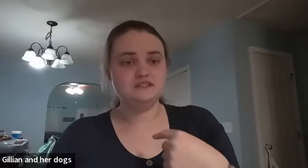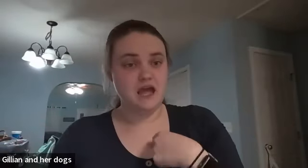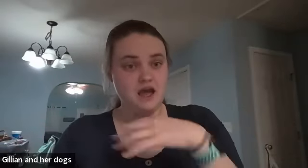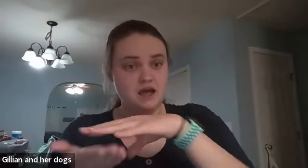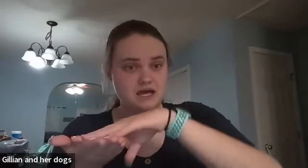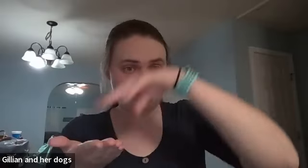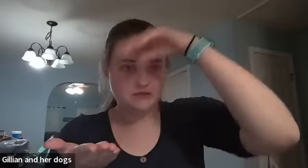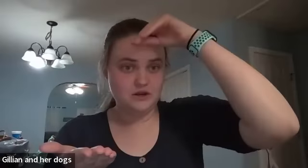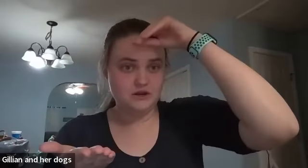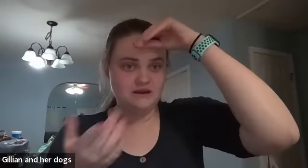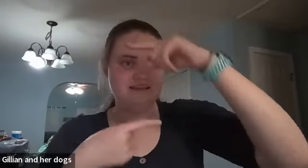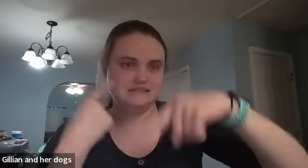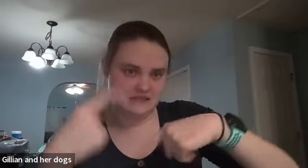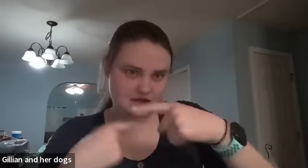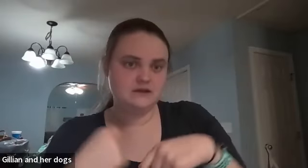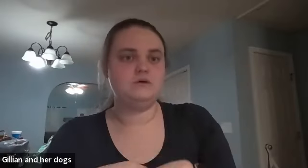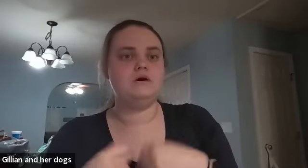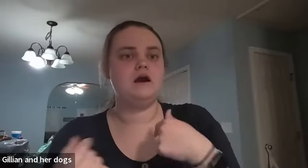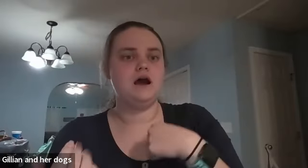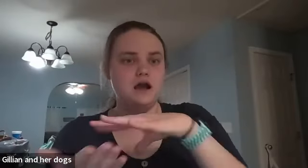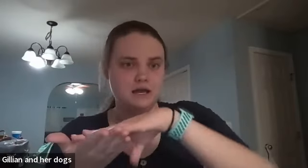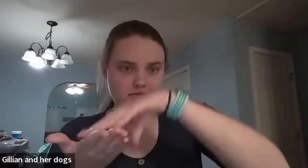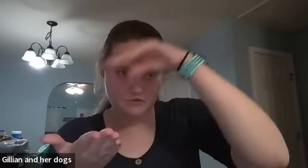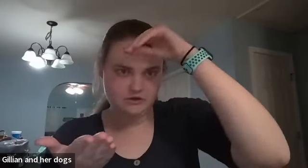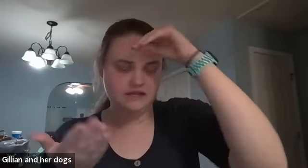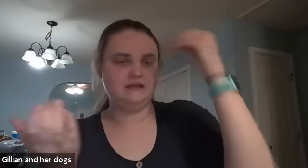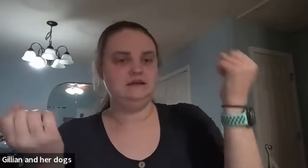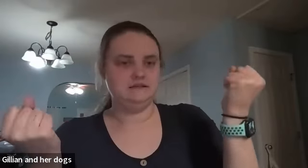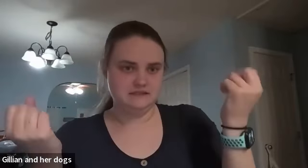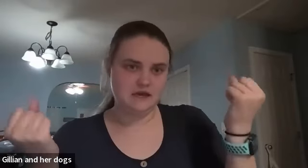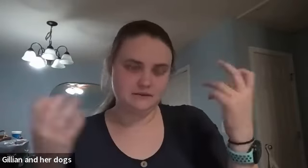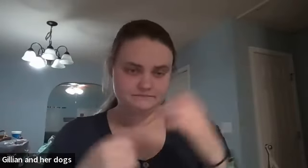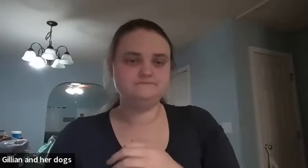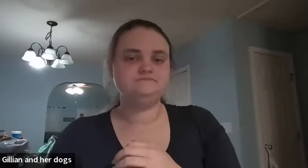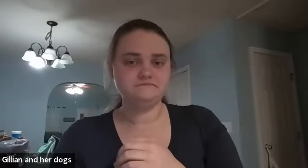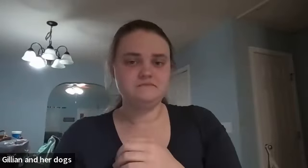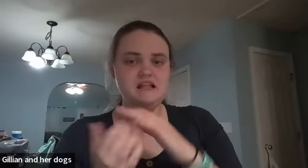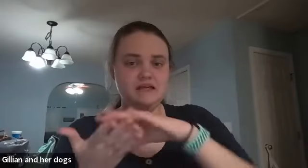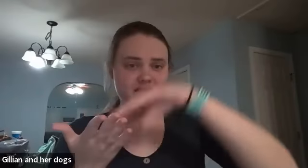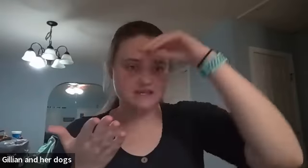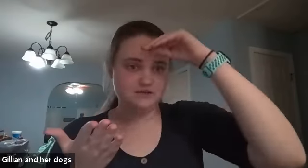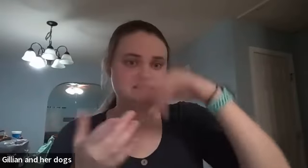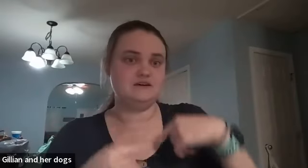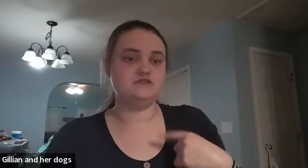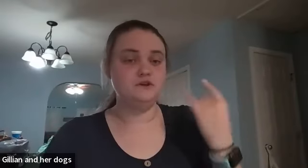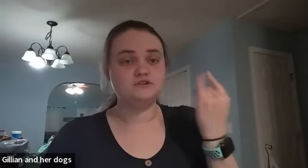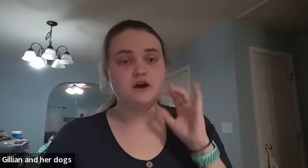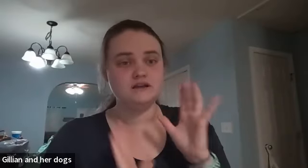say, I learn sign, or I'm learning sign. And that's how you would tell. So if you were talking to a